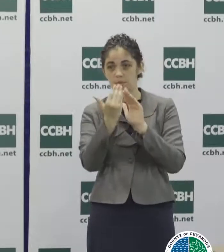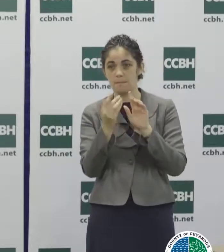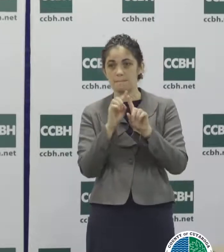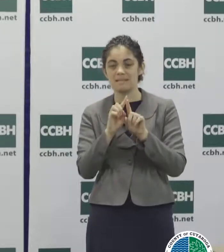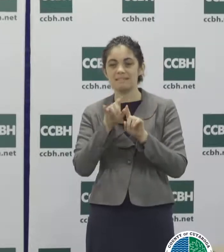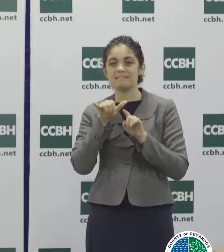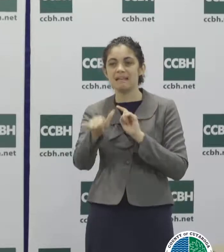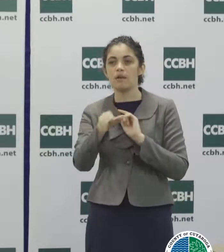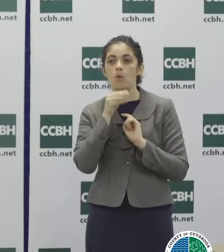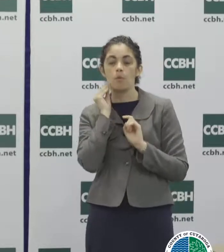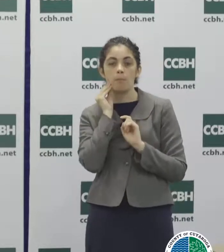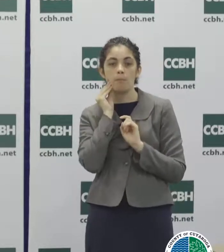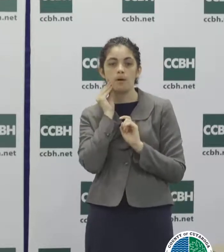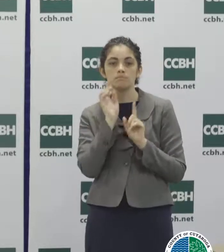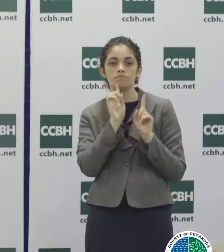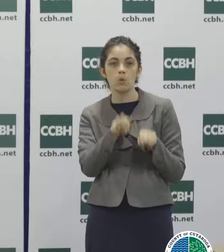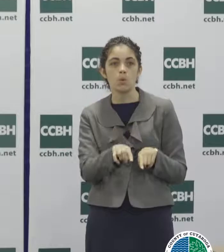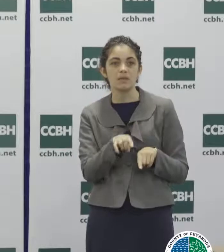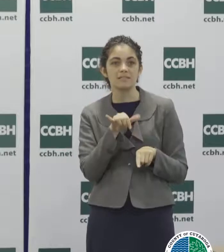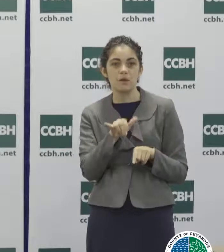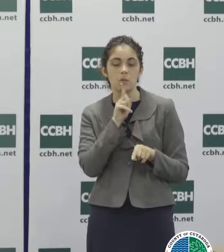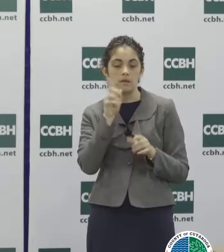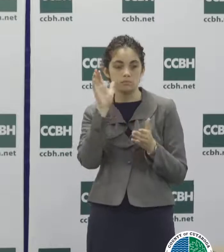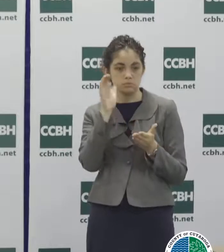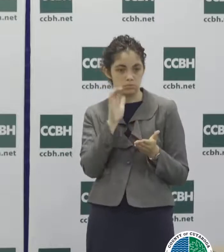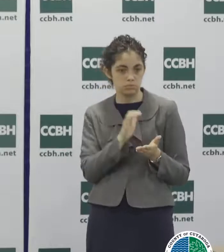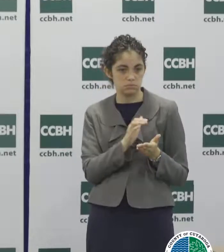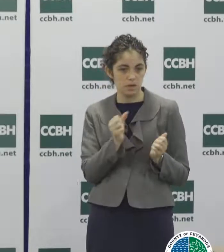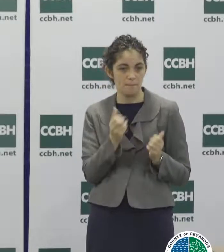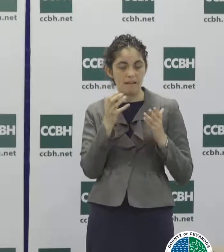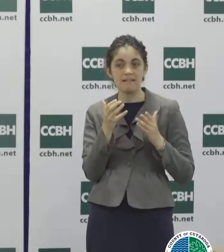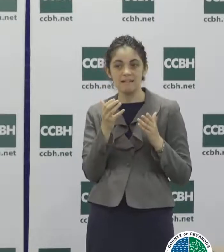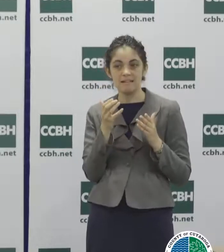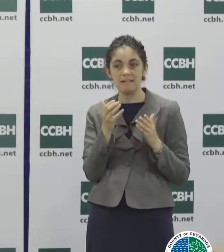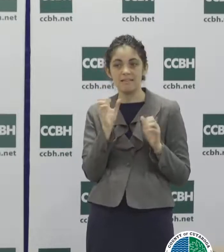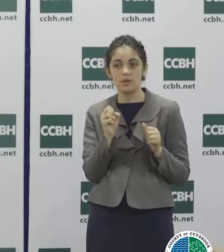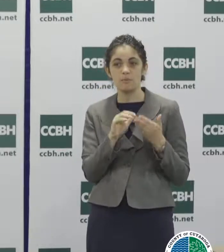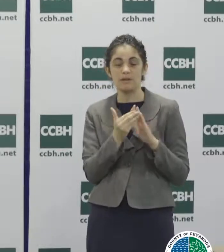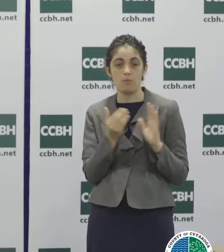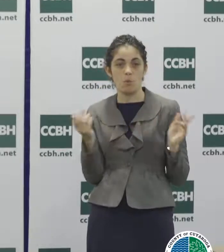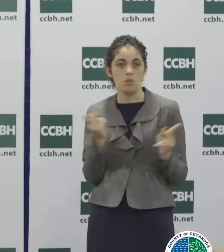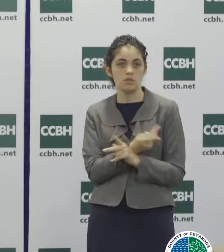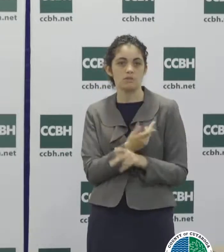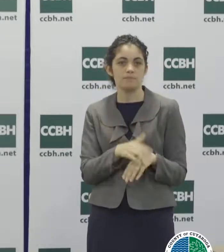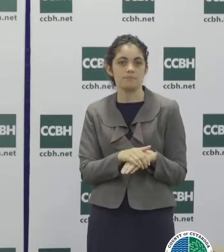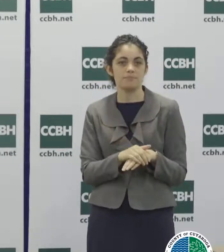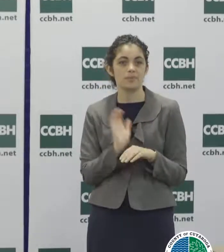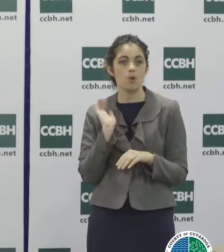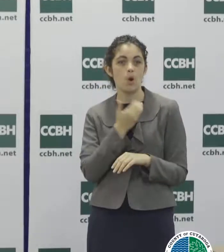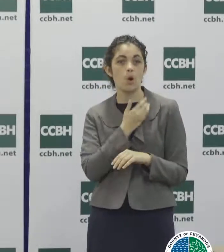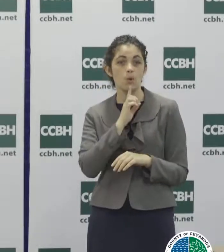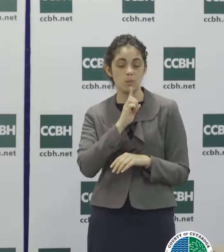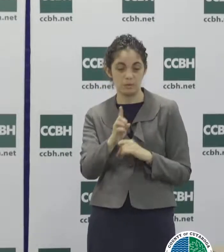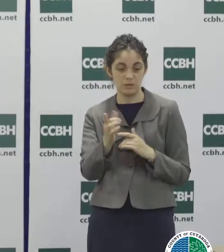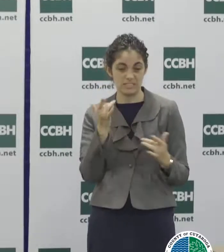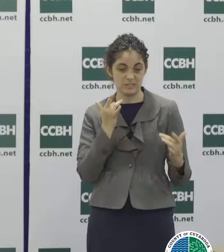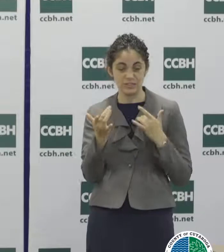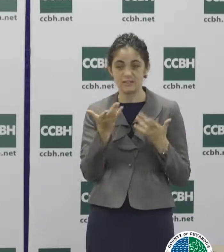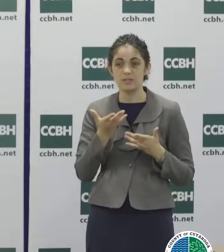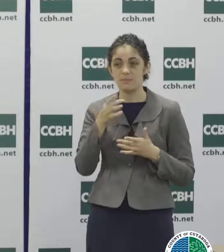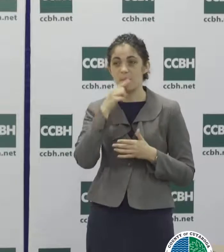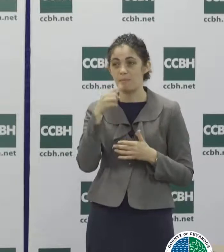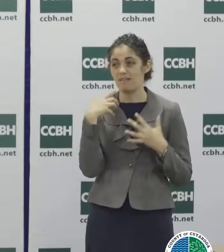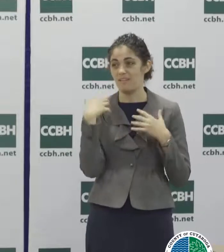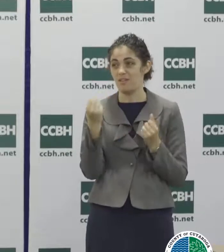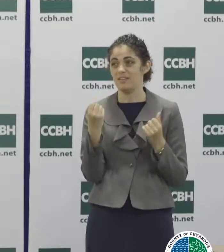order helped to reduce and really dampen down the curve to date. Our real concern here in public health